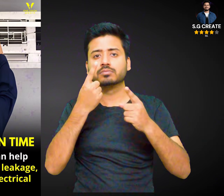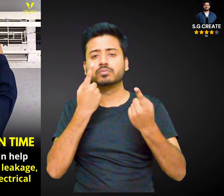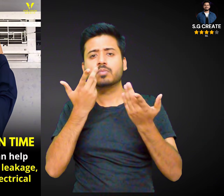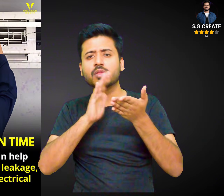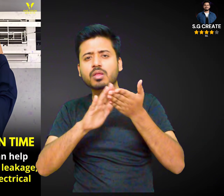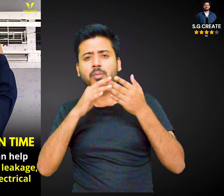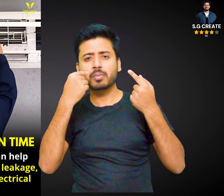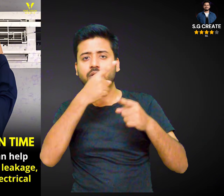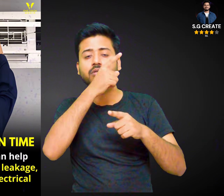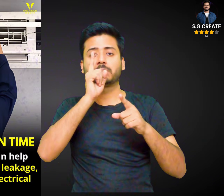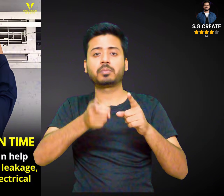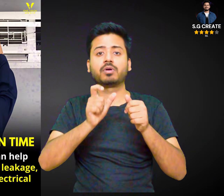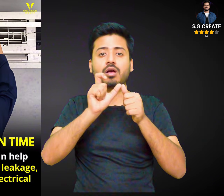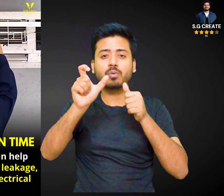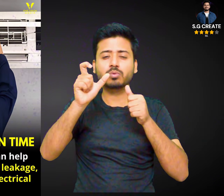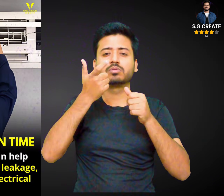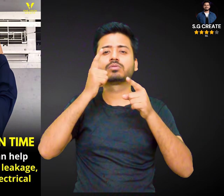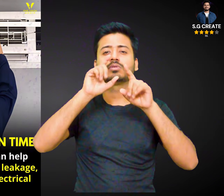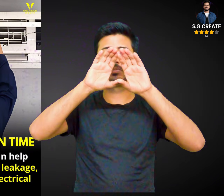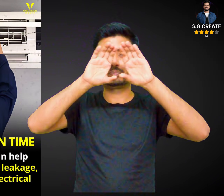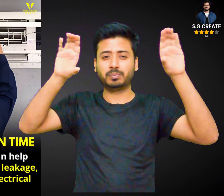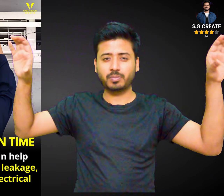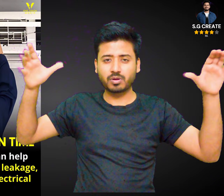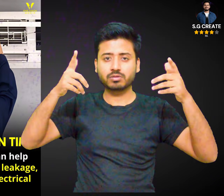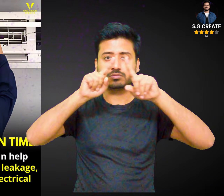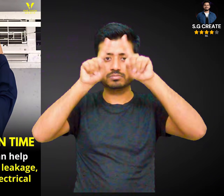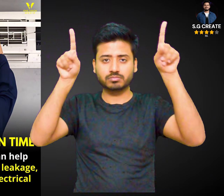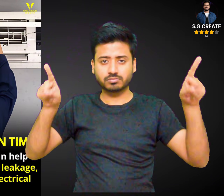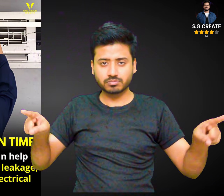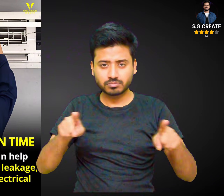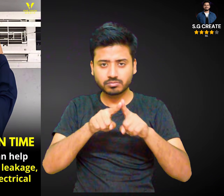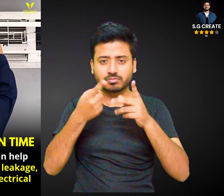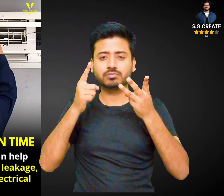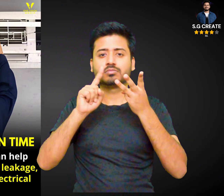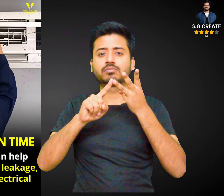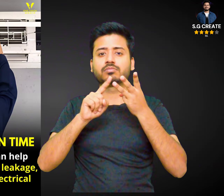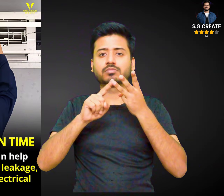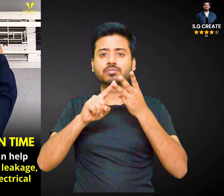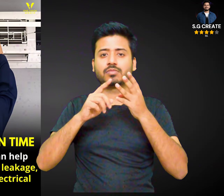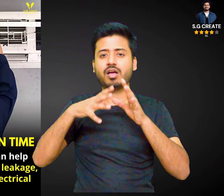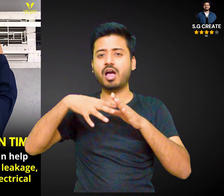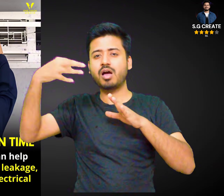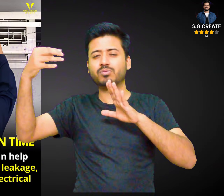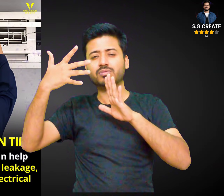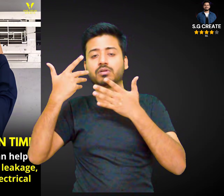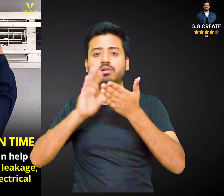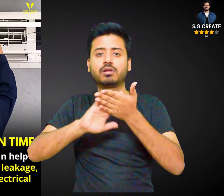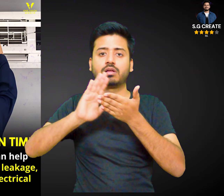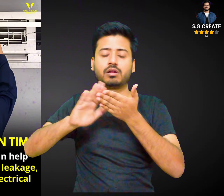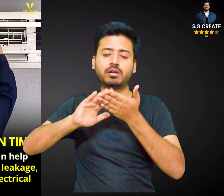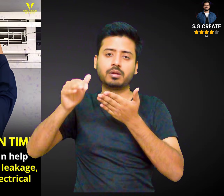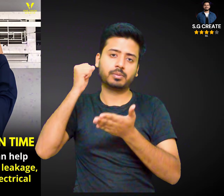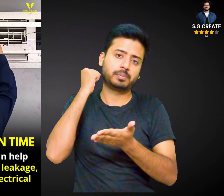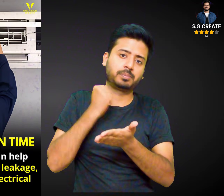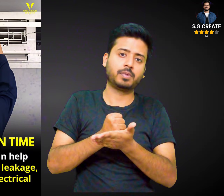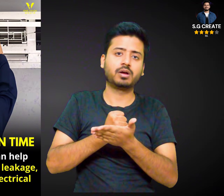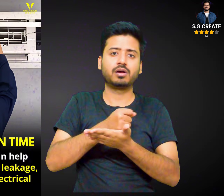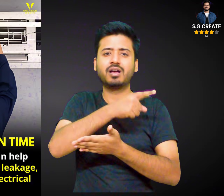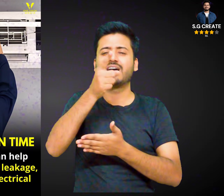steps. Operational routine. Do not run the AC continuously for 24+ hours. Switch off the unit for 10 to 15 minutes